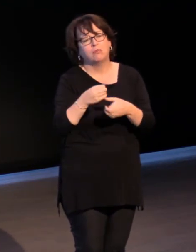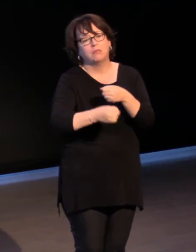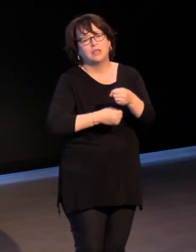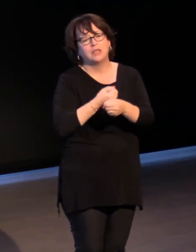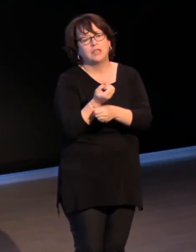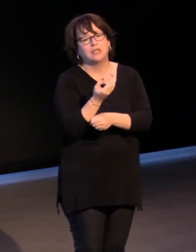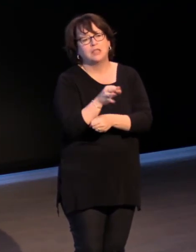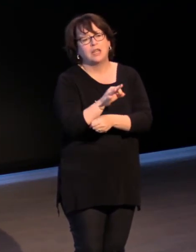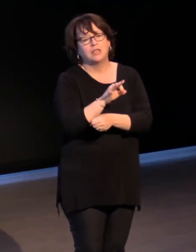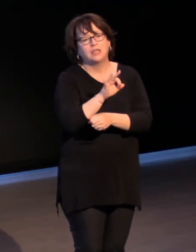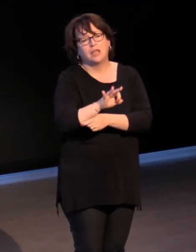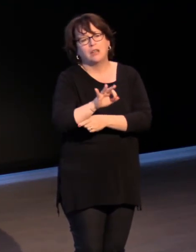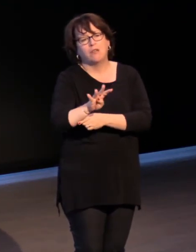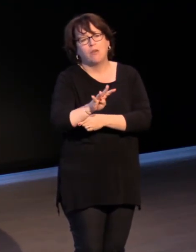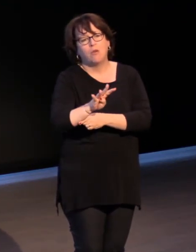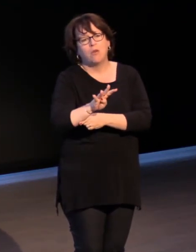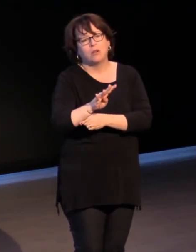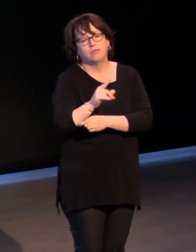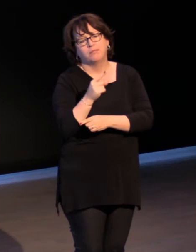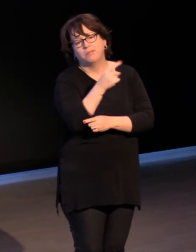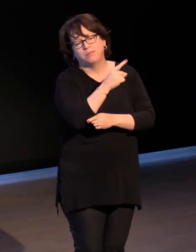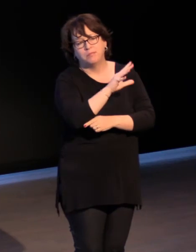1994 in Rwanda.